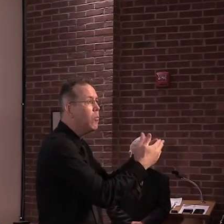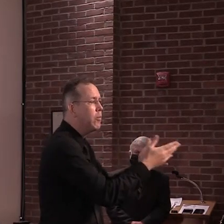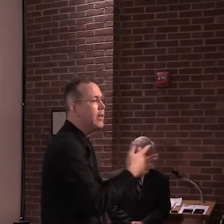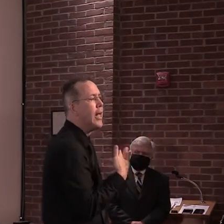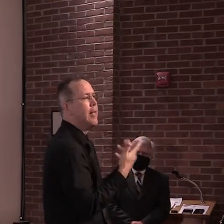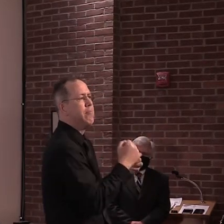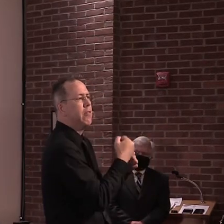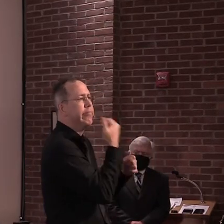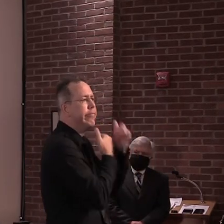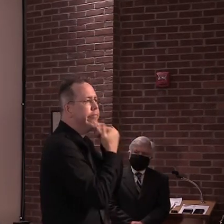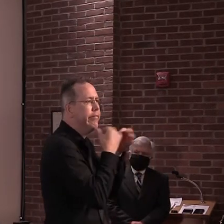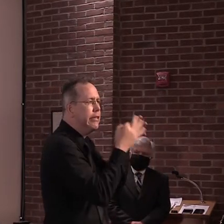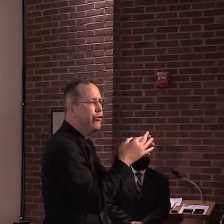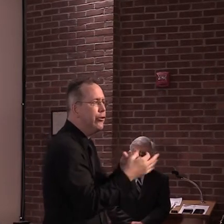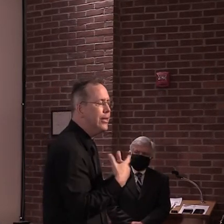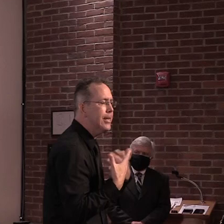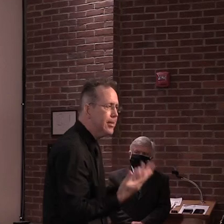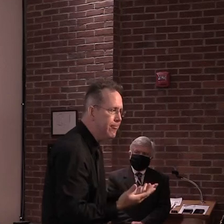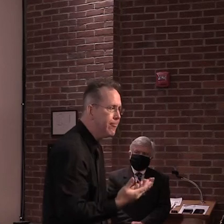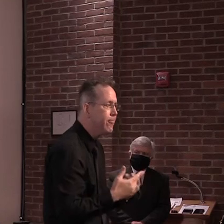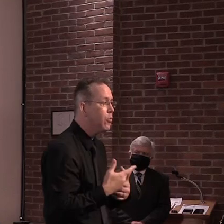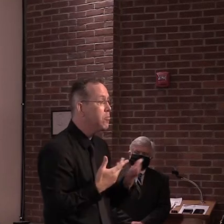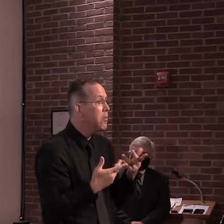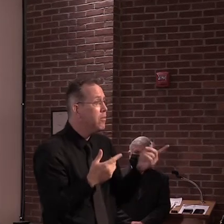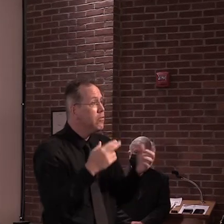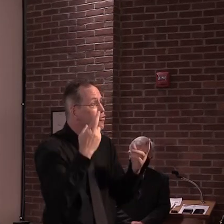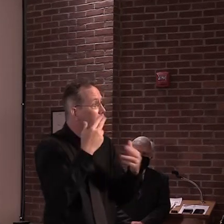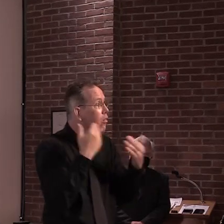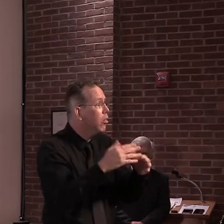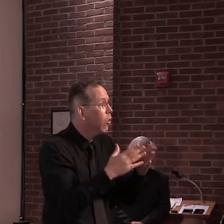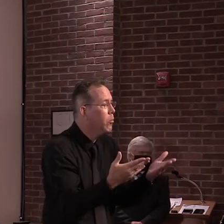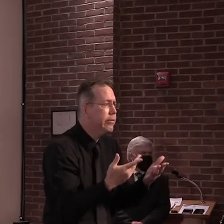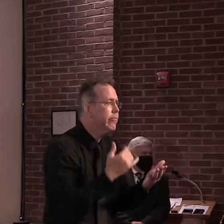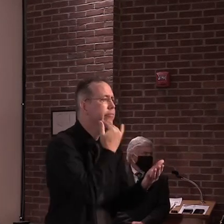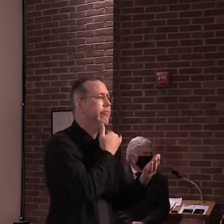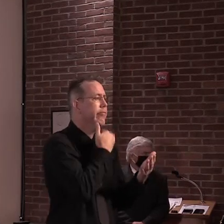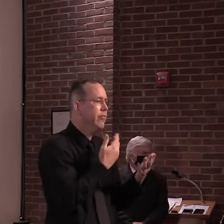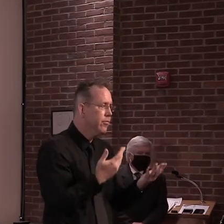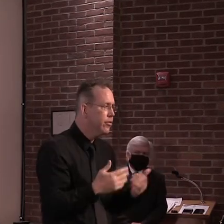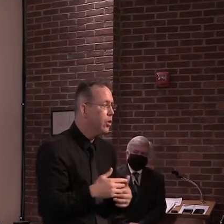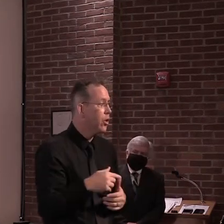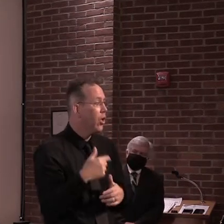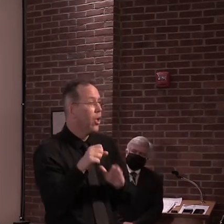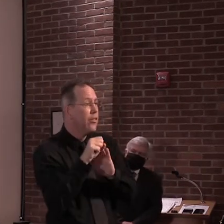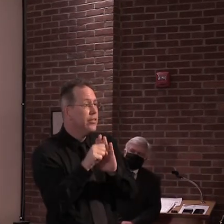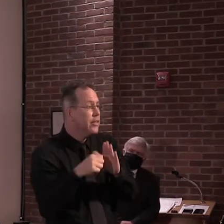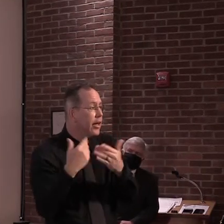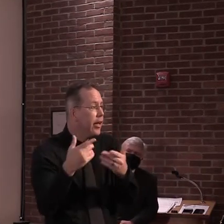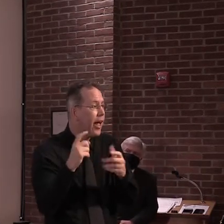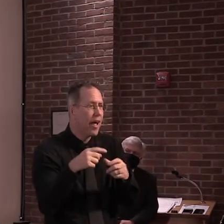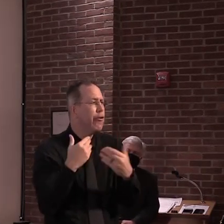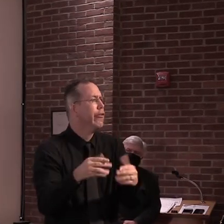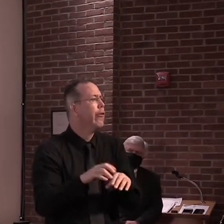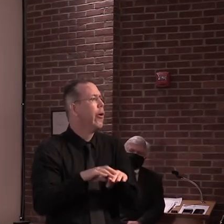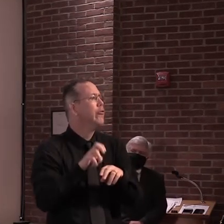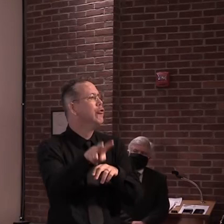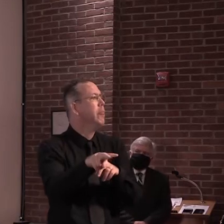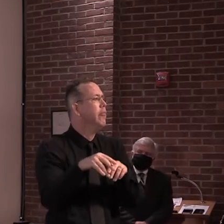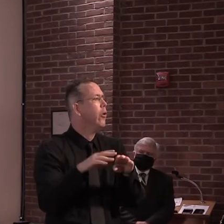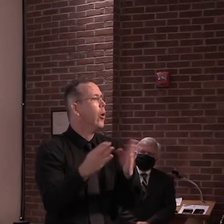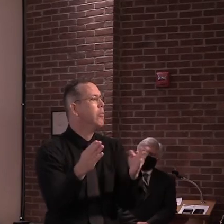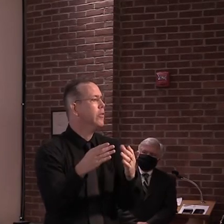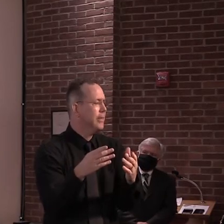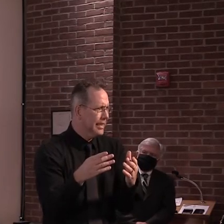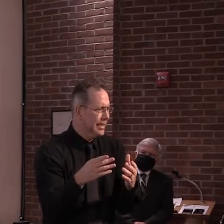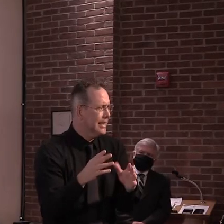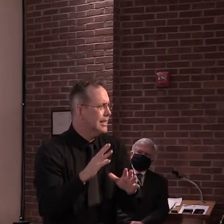their states. But actually, others are having good luck. And people predicted they would have a bad experience, and